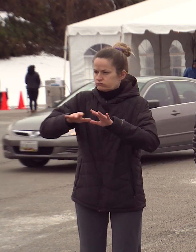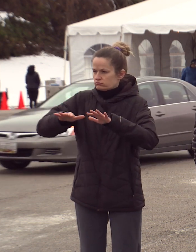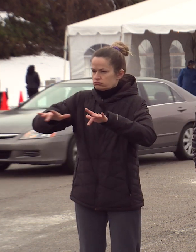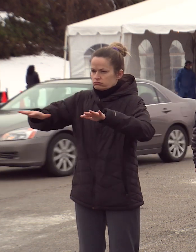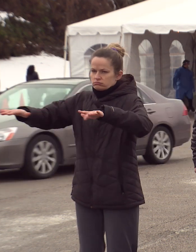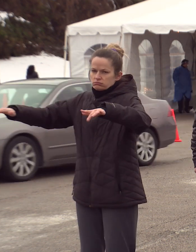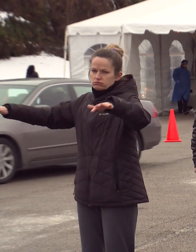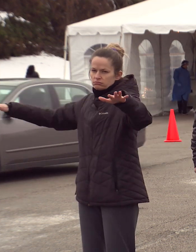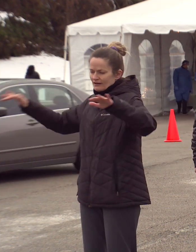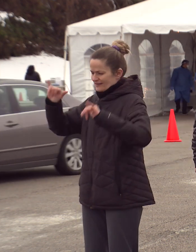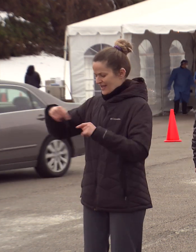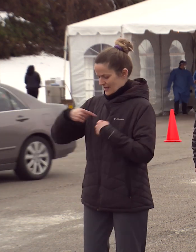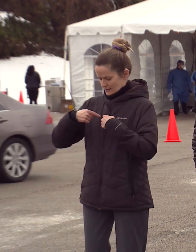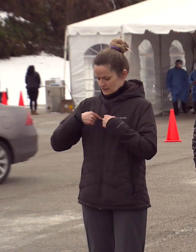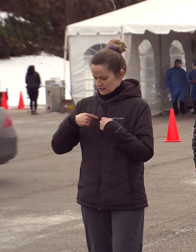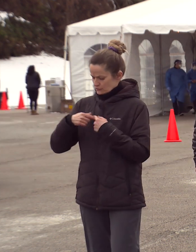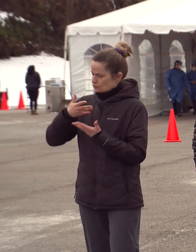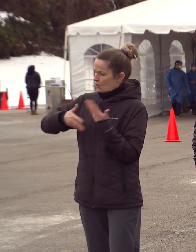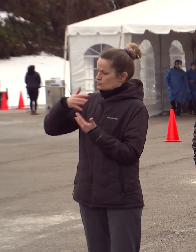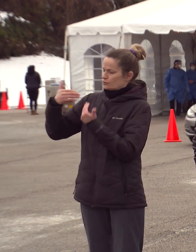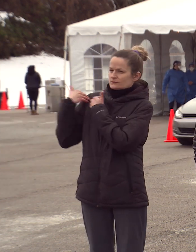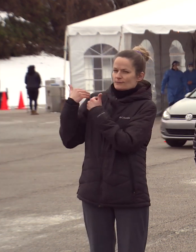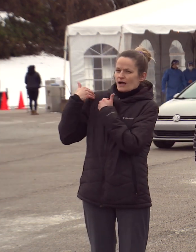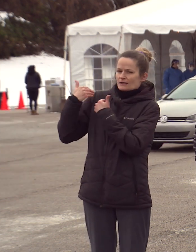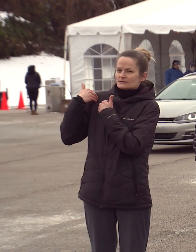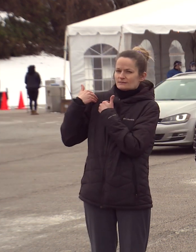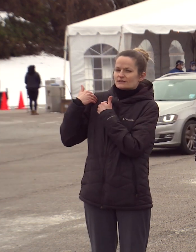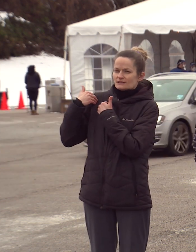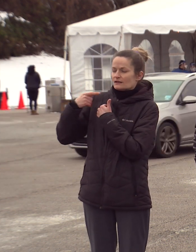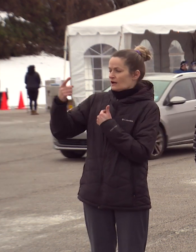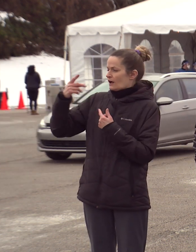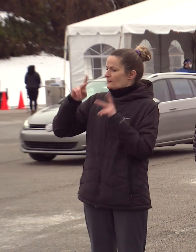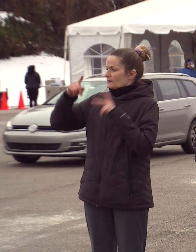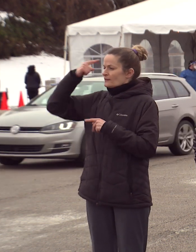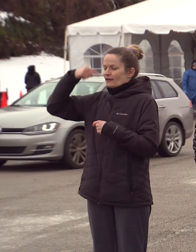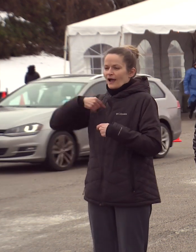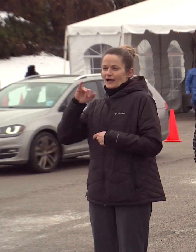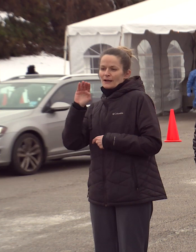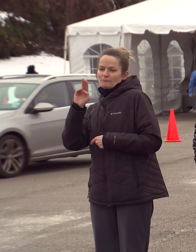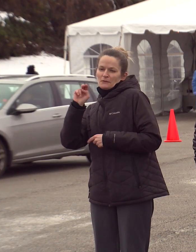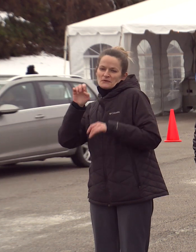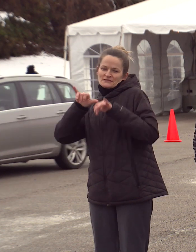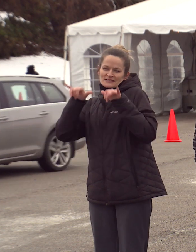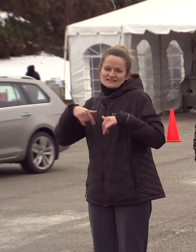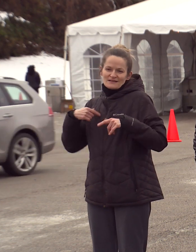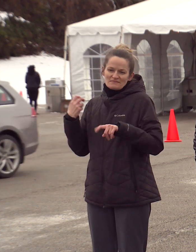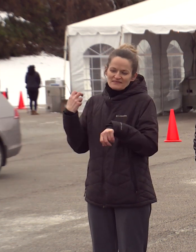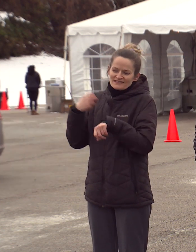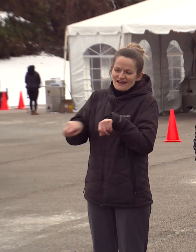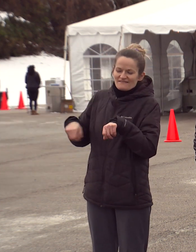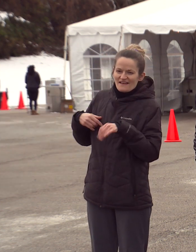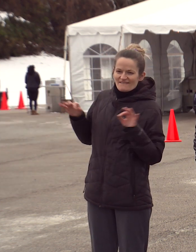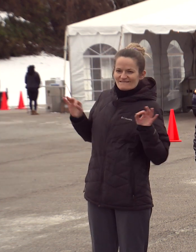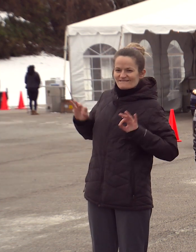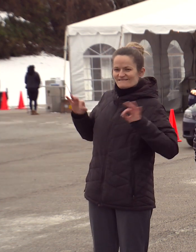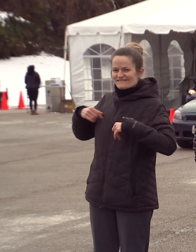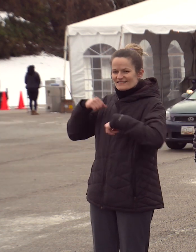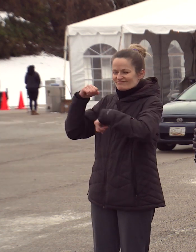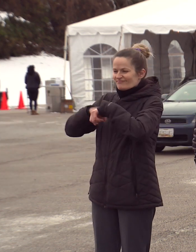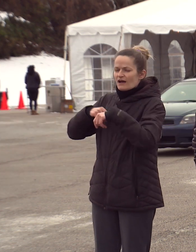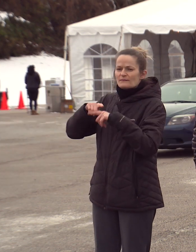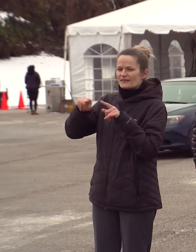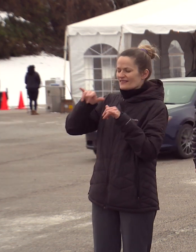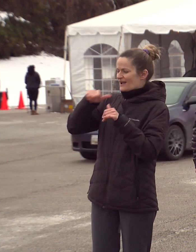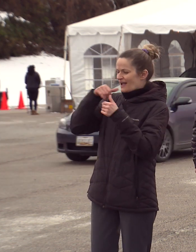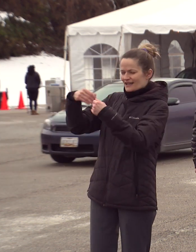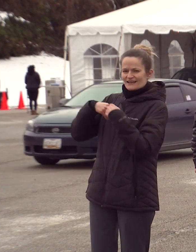have immune systems that are more likely to be able to sustain this doesn't give us the authority to be reckless with other people's lives,